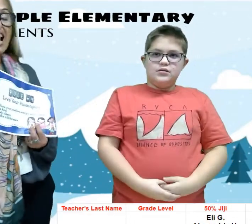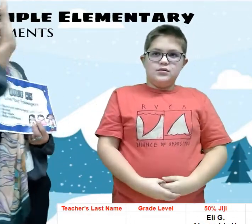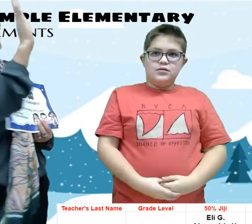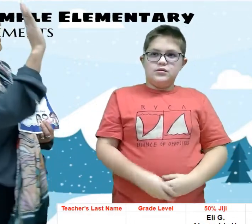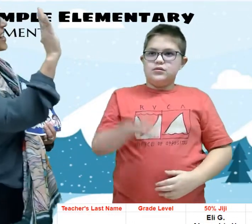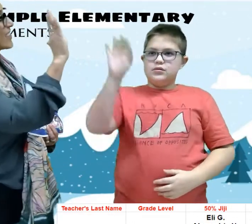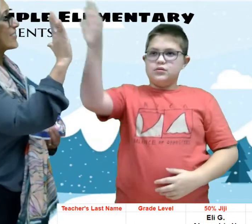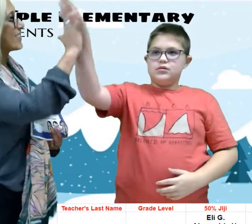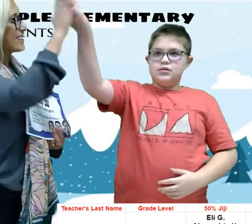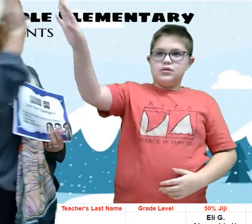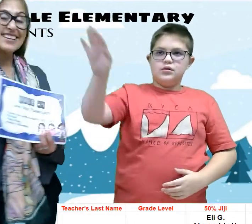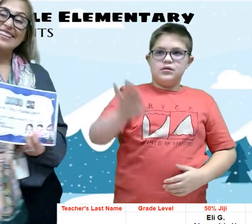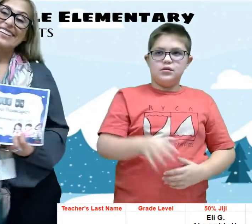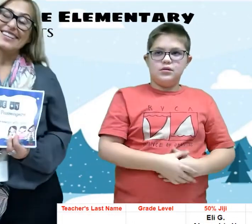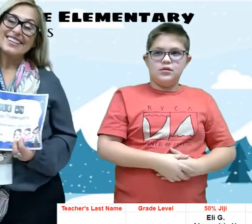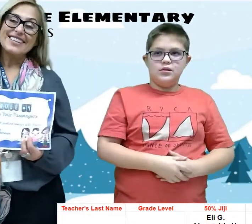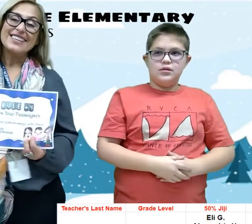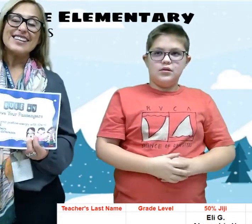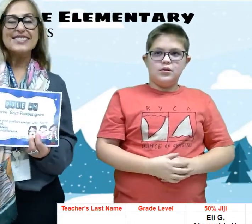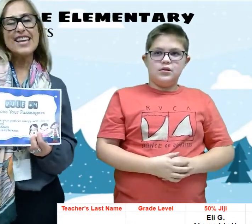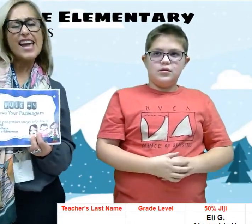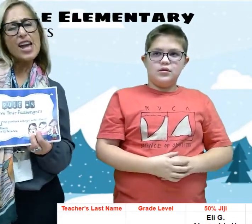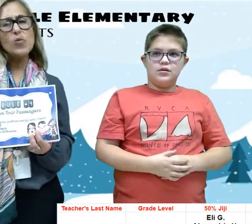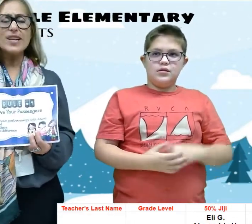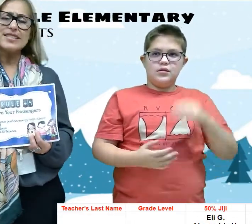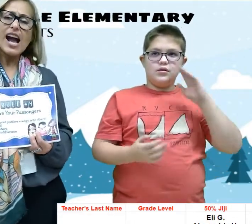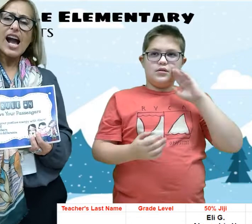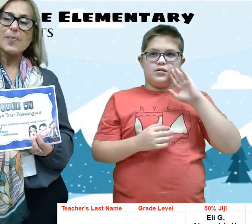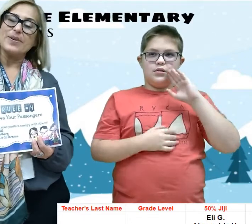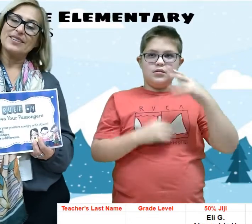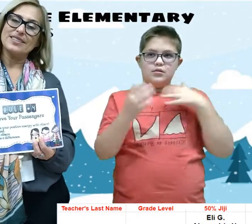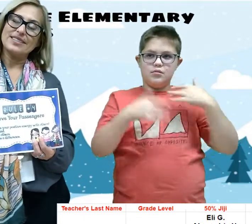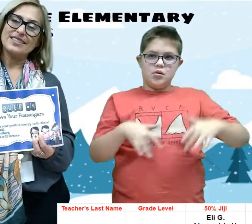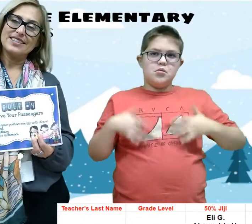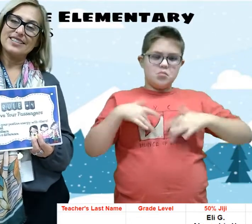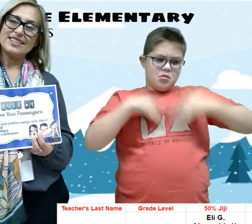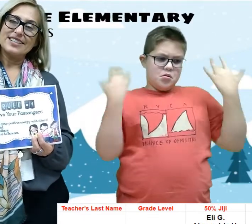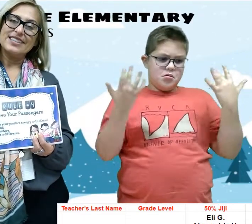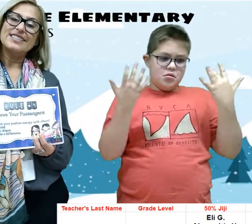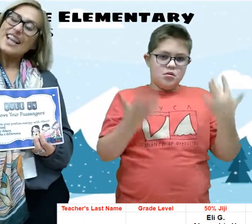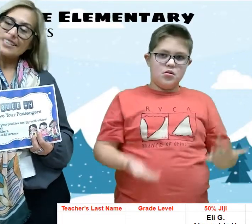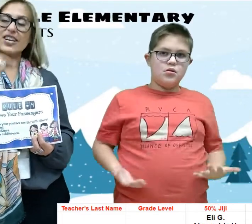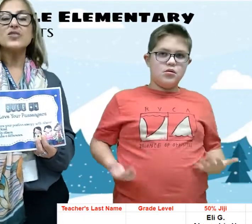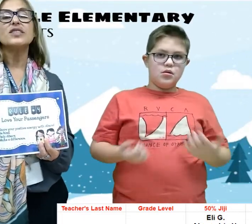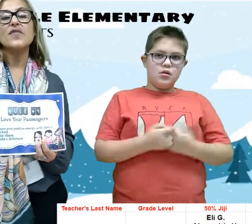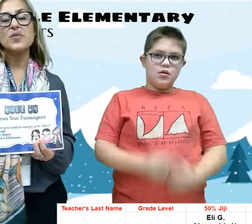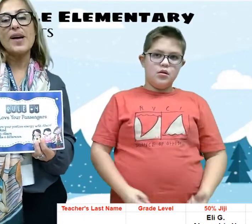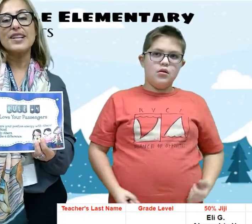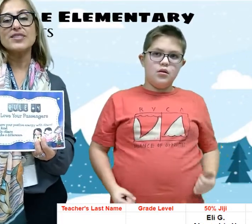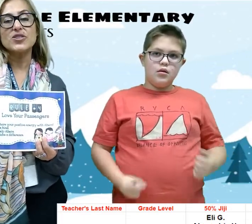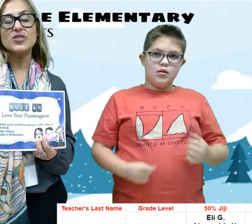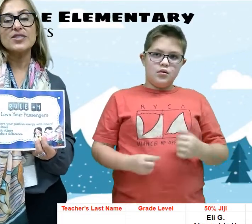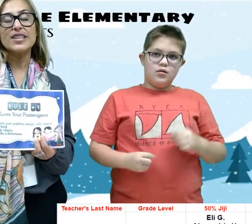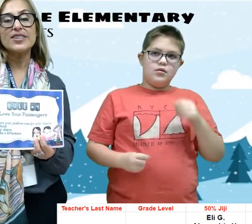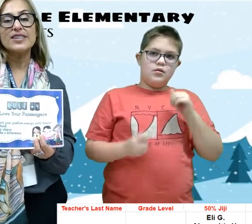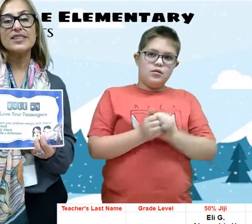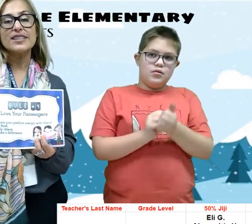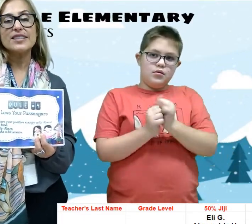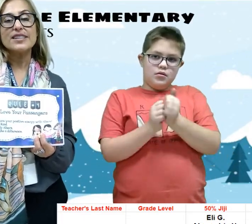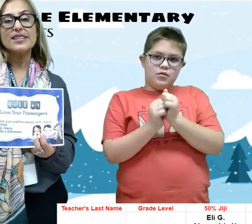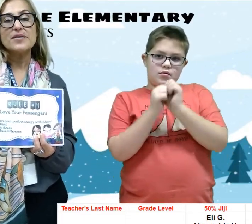Give a high five. And say, hey, what's up? That's how you love your passengers